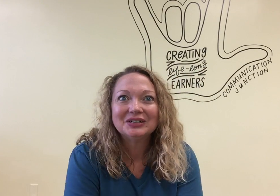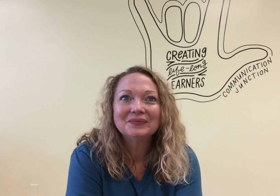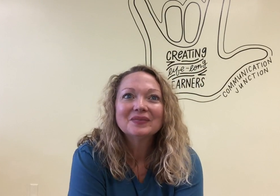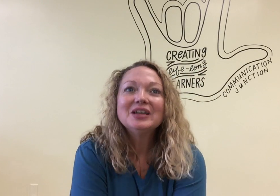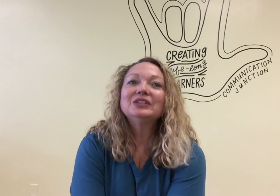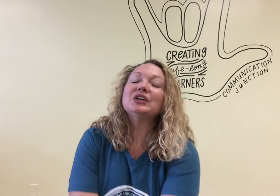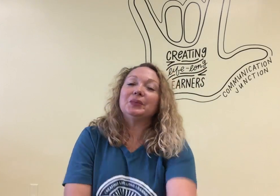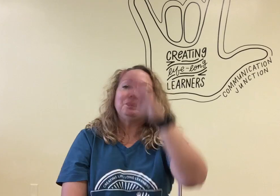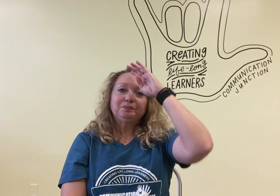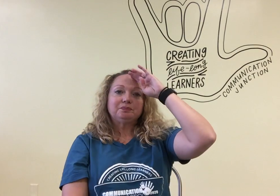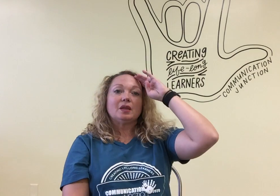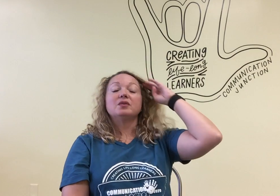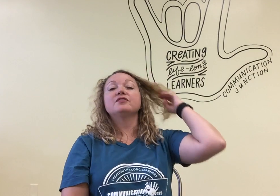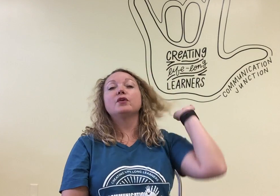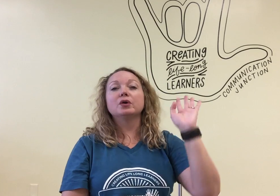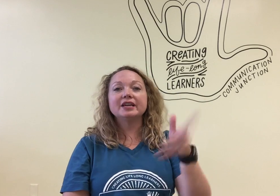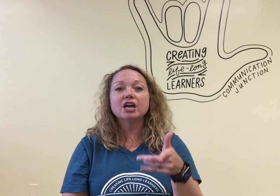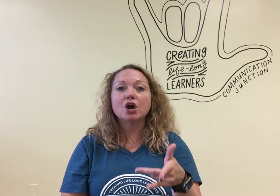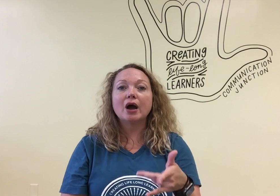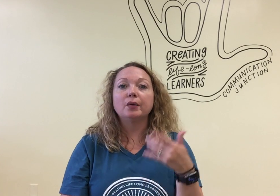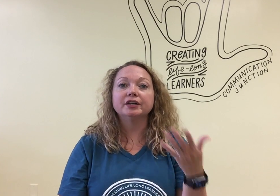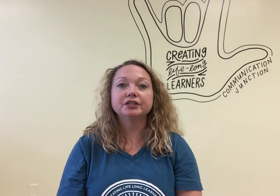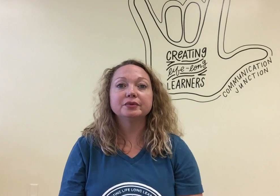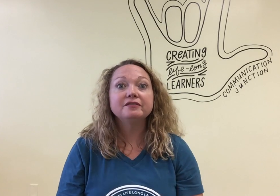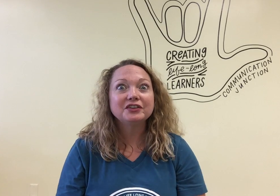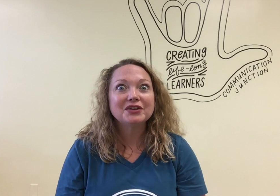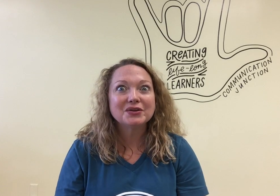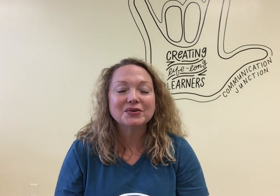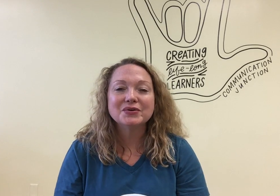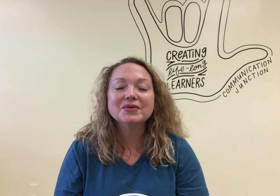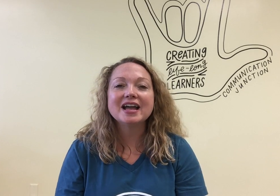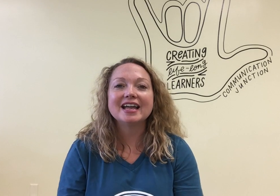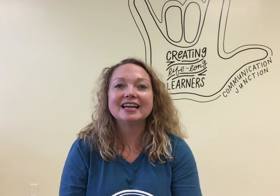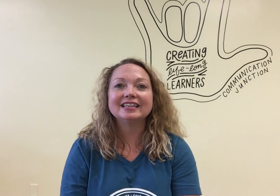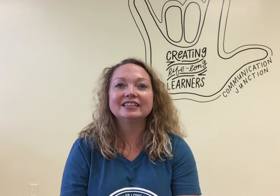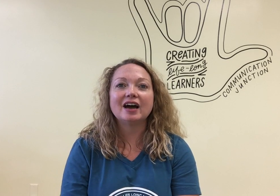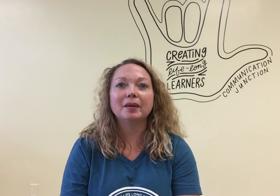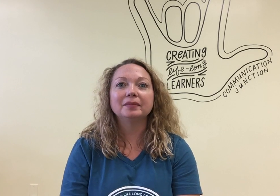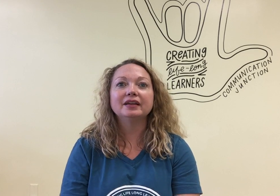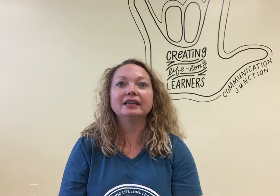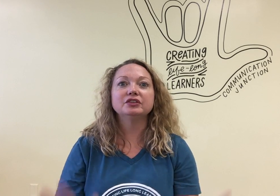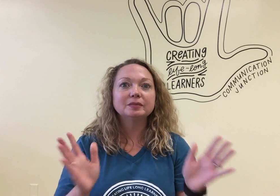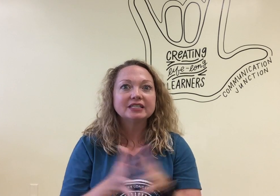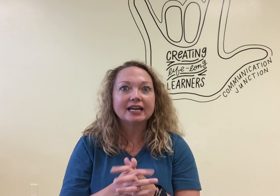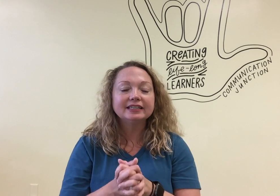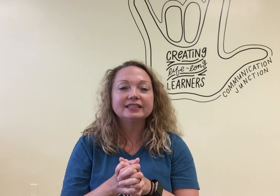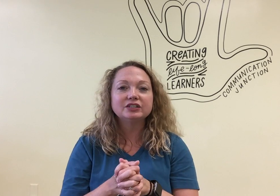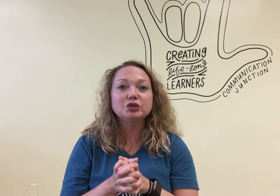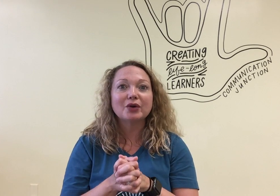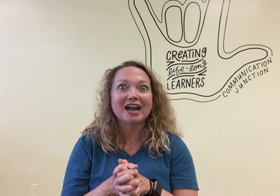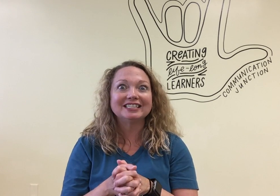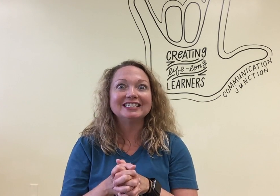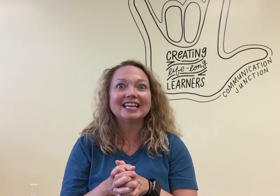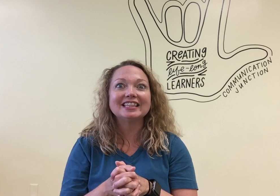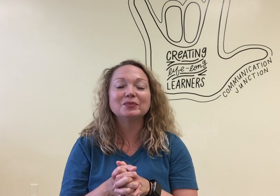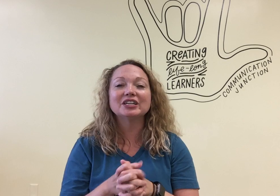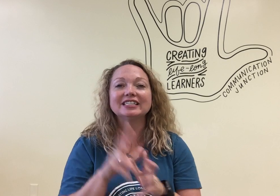you. So, before we go, I want to review and give you some signs to practice, and then we're going to sing